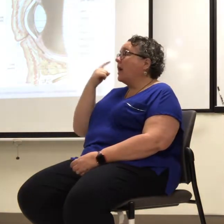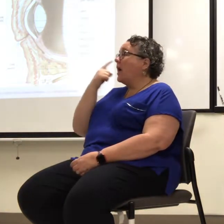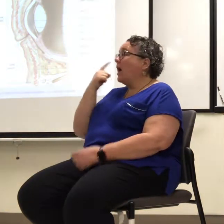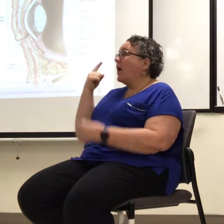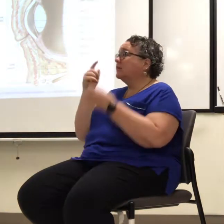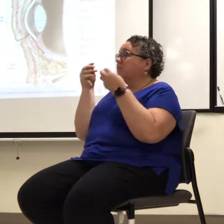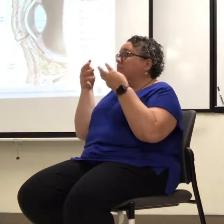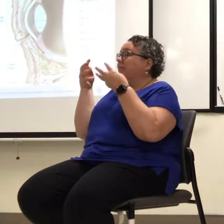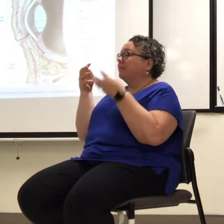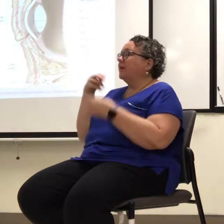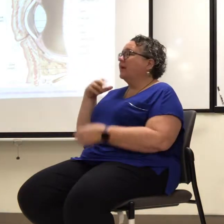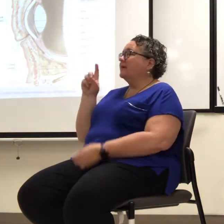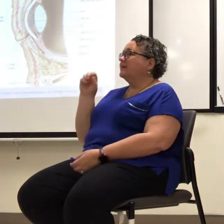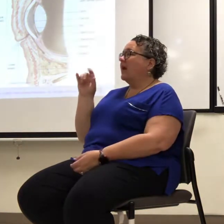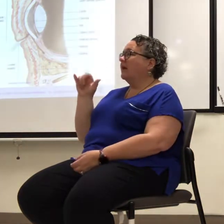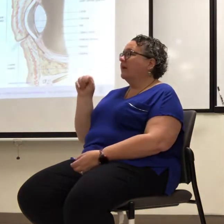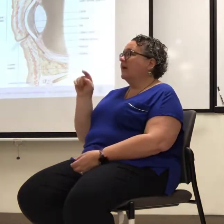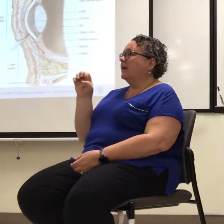Dilated blood vessels.